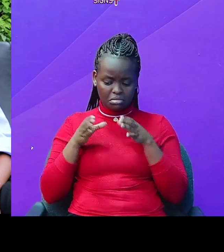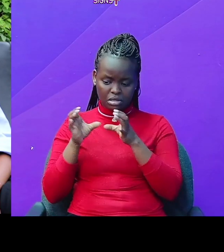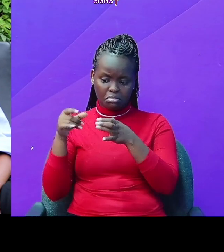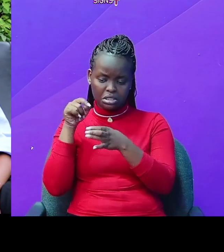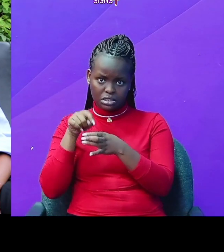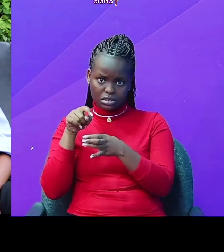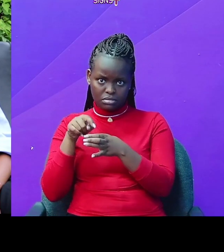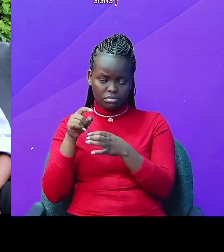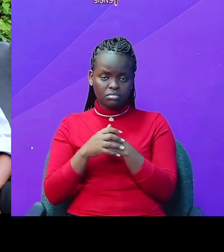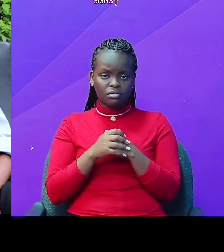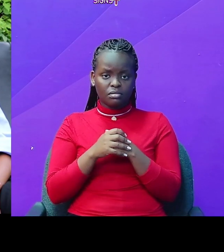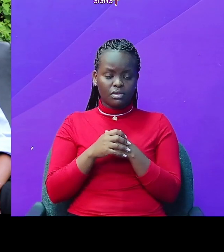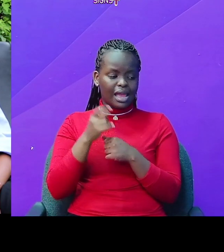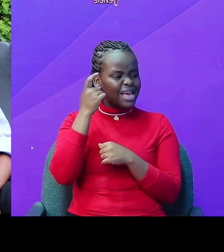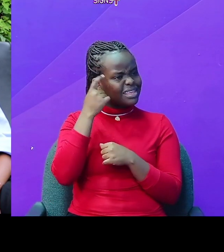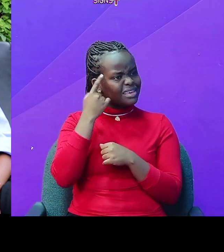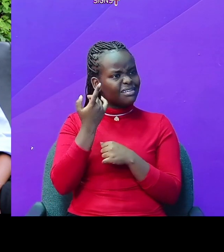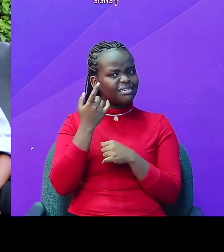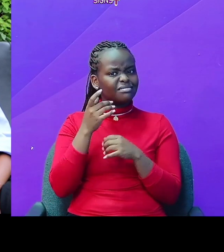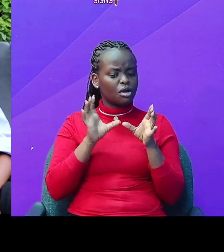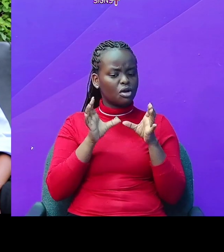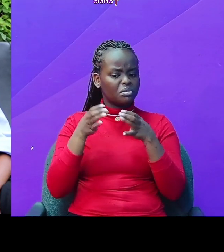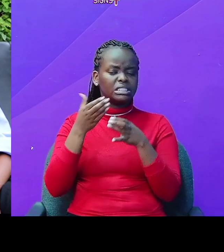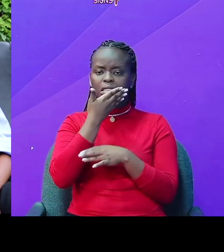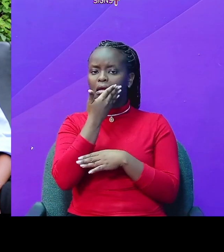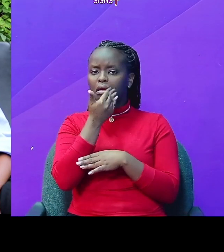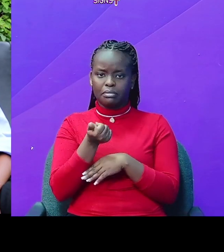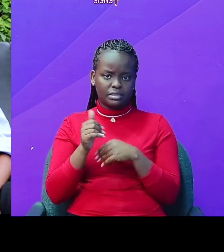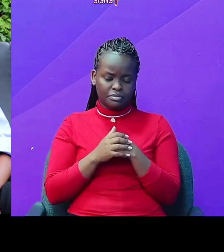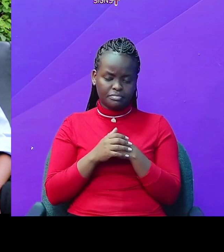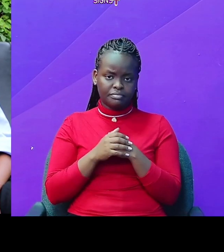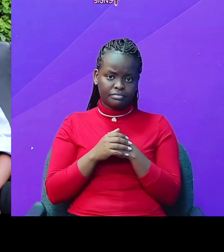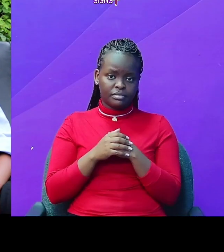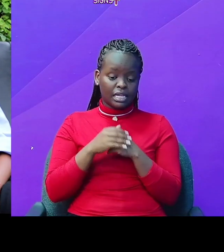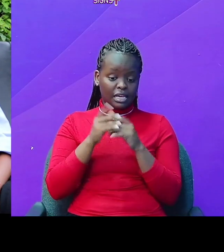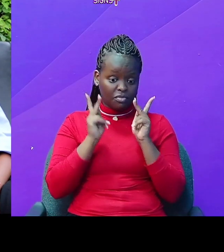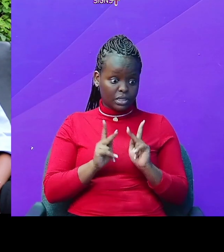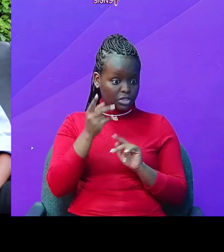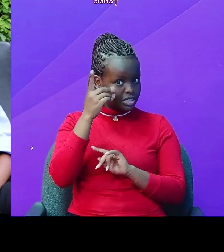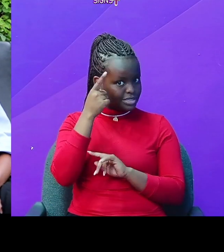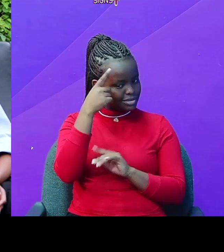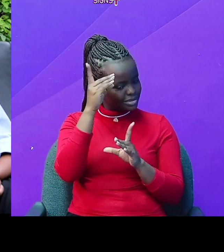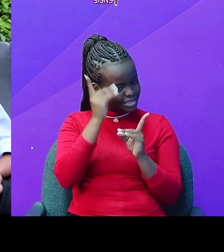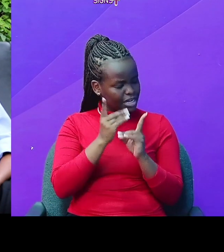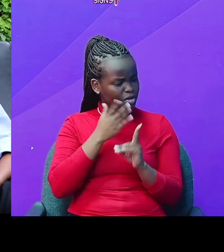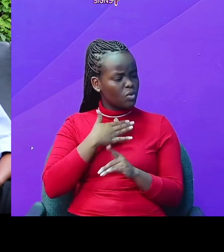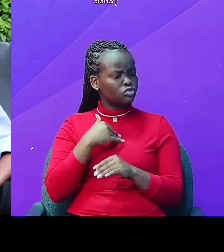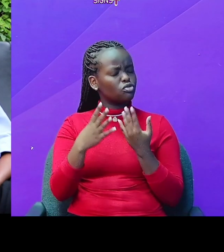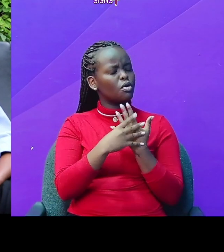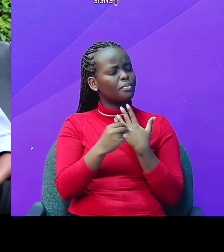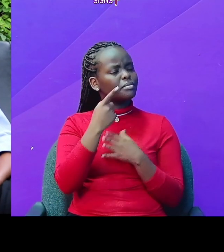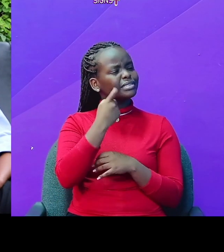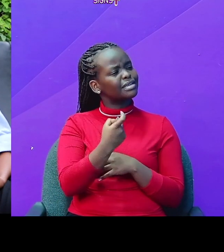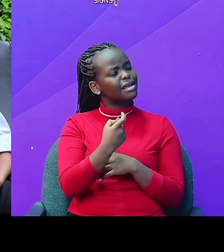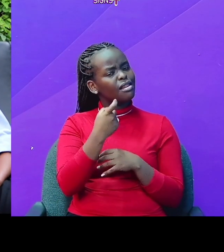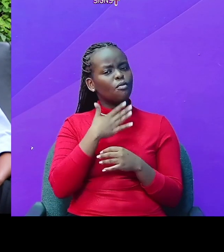maybe I think the community will be better if someone decides like I want to be like Michelle, and the other one also like Michelle, and the